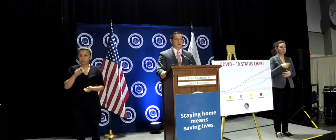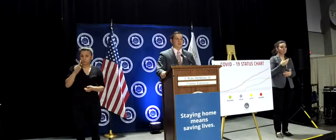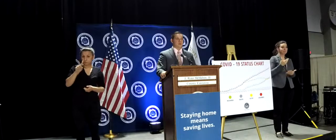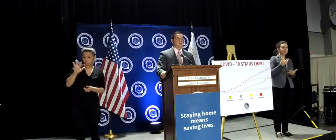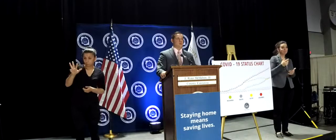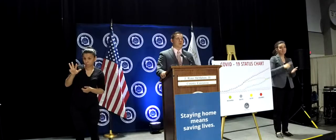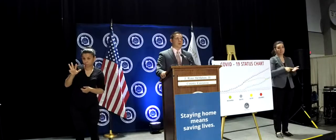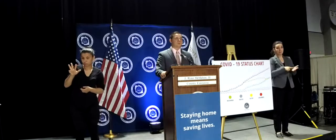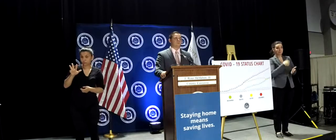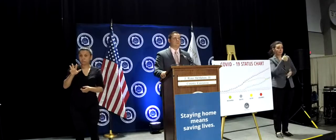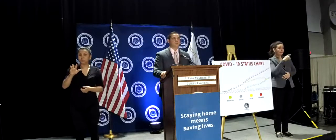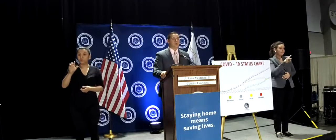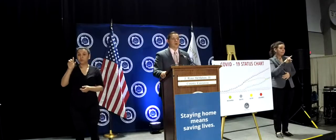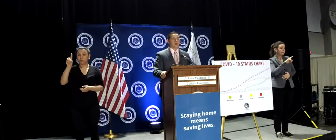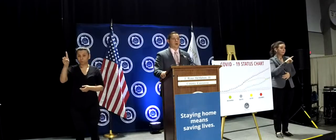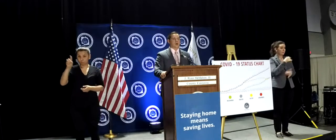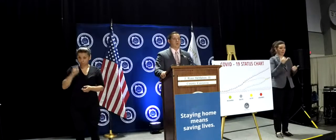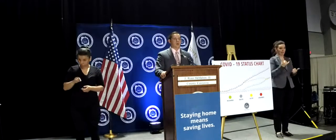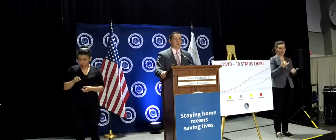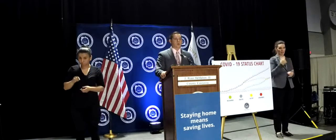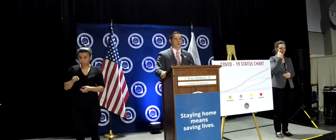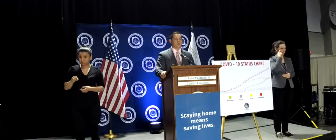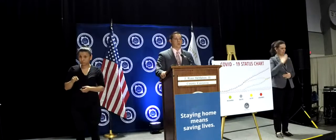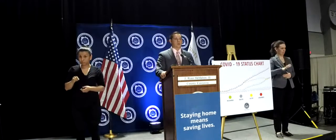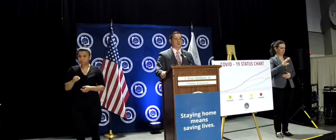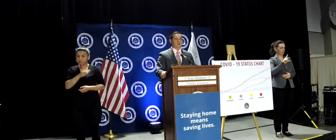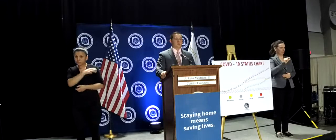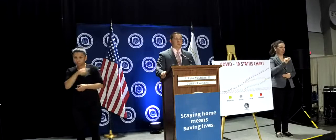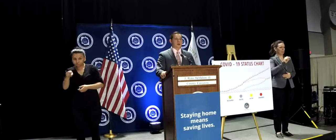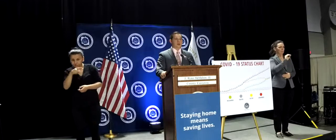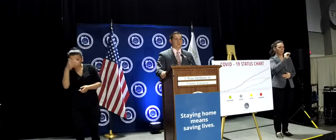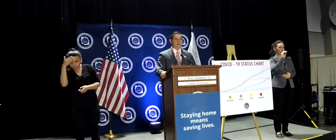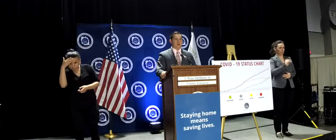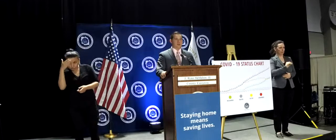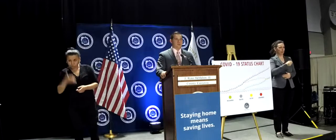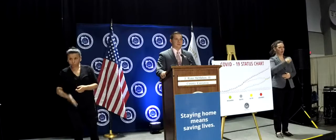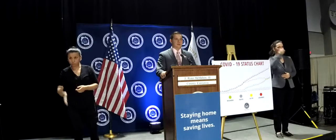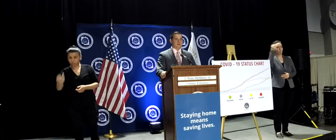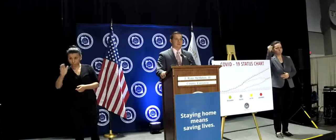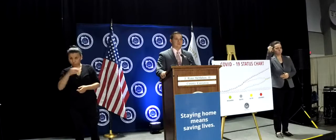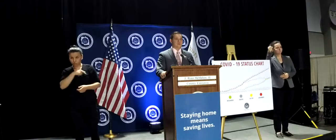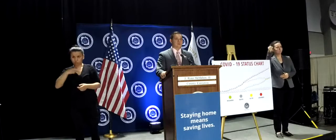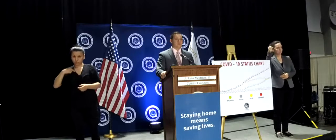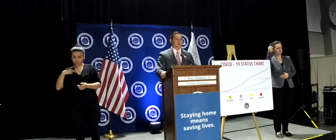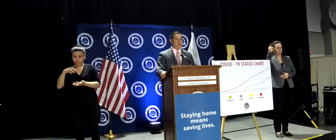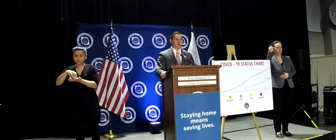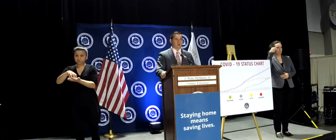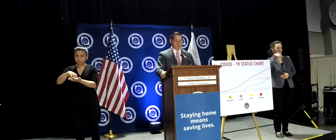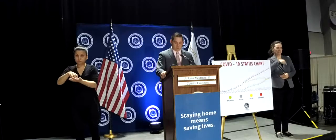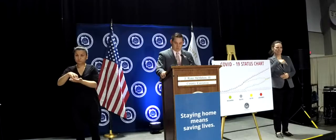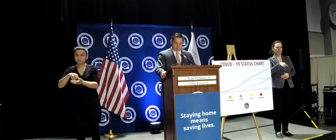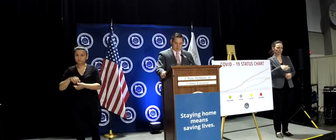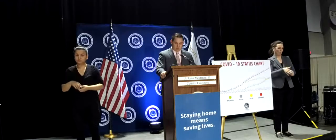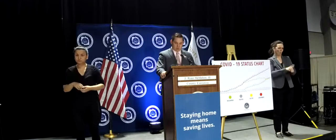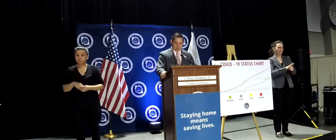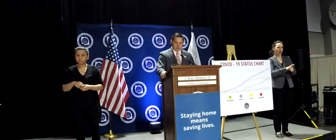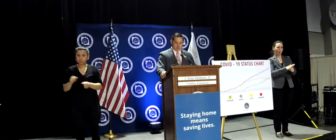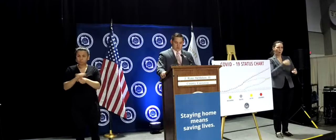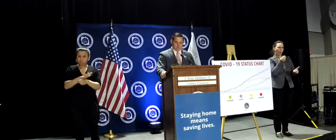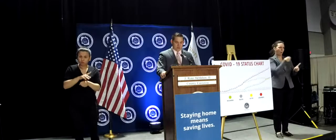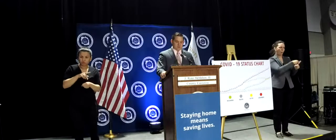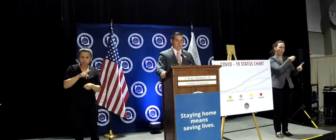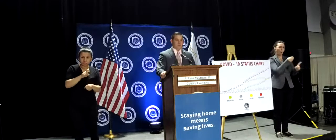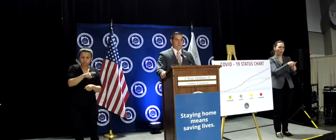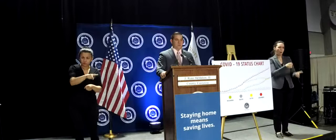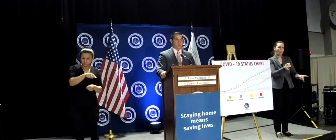one day I think it was 20, will be hospitalized. This virus is very strong and